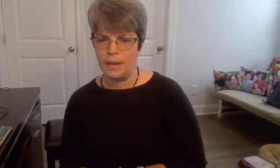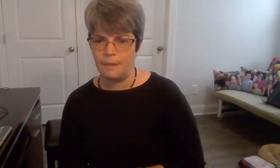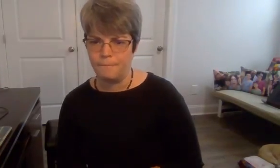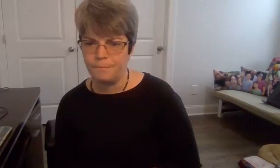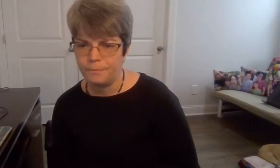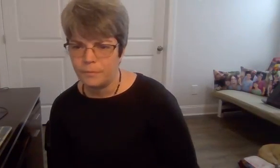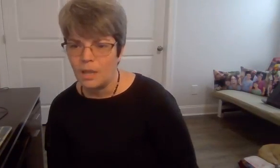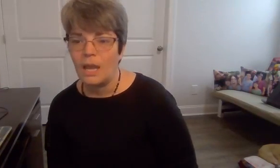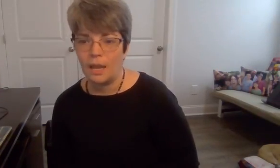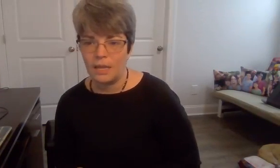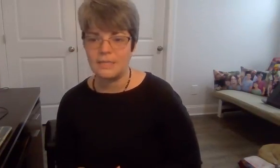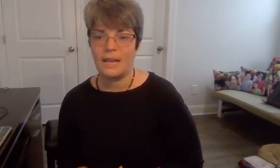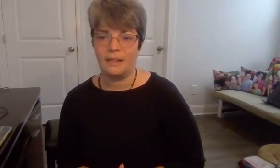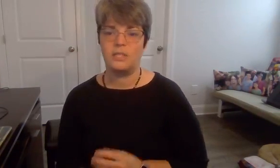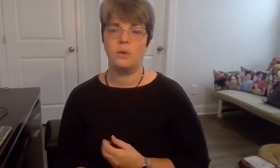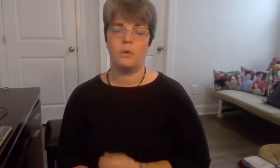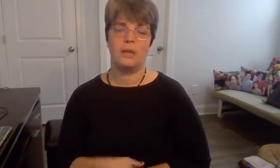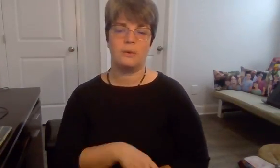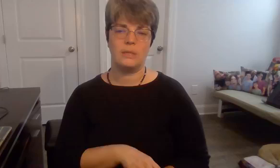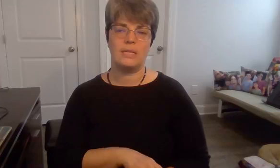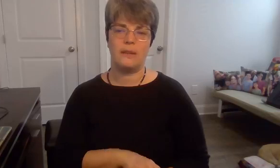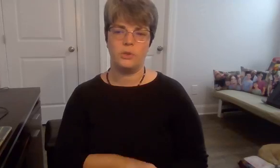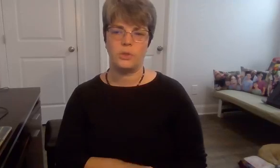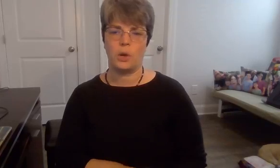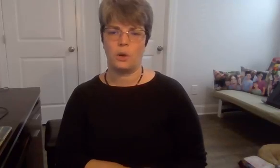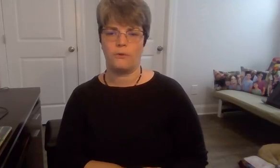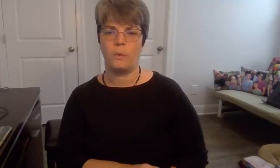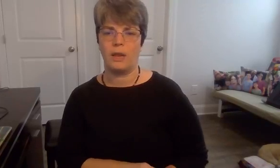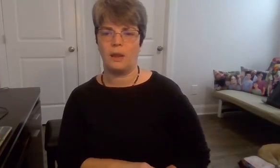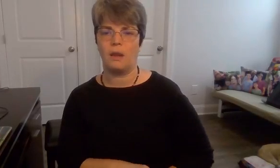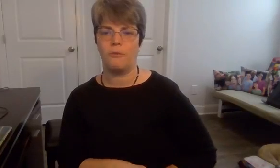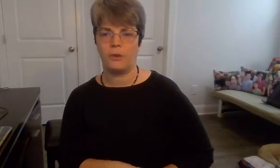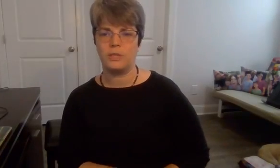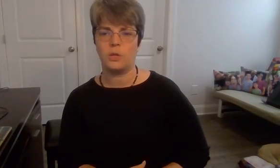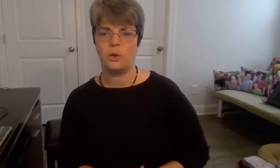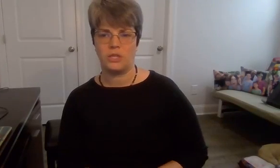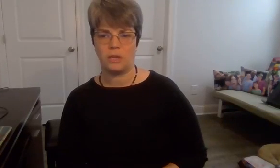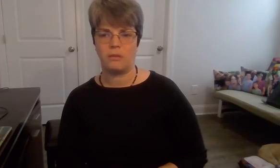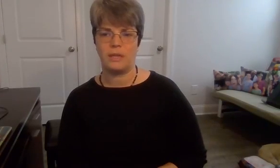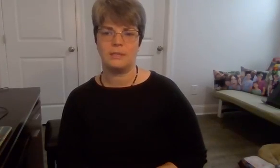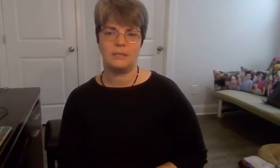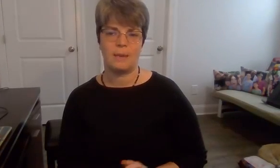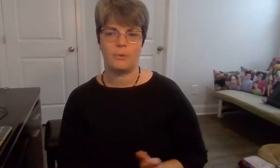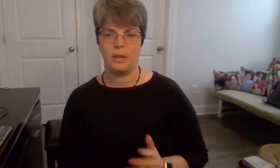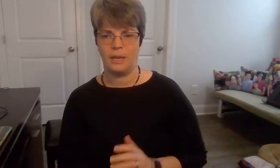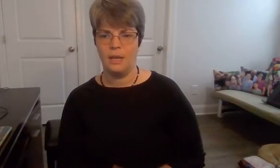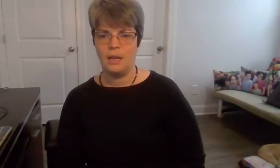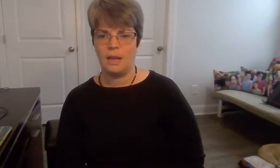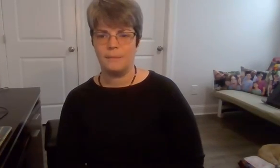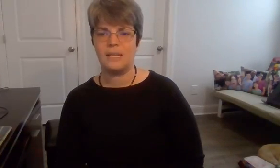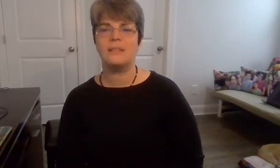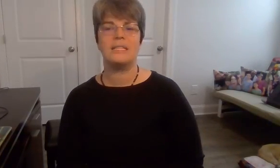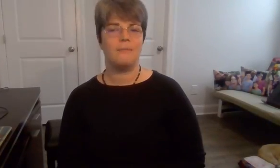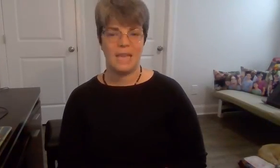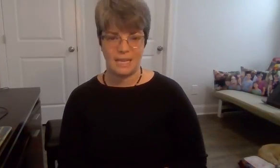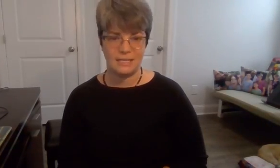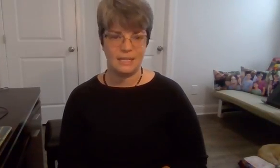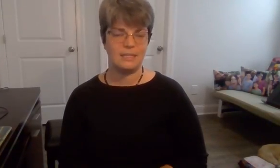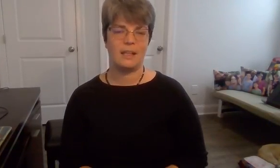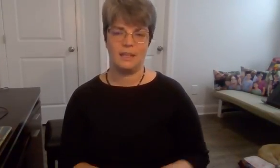them. Exactly. So someone said I've used hurt for when friends hurt each other, they slap or hit. Is that the same? Yes, exactly. So